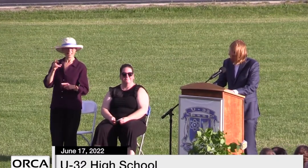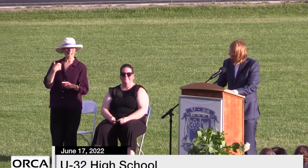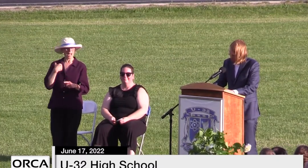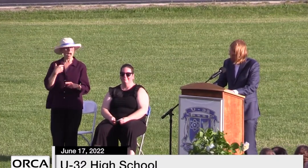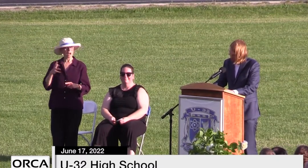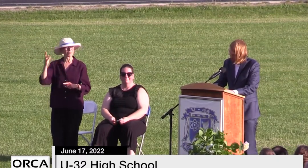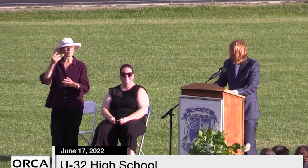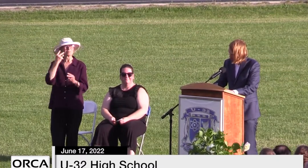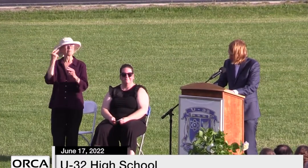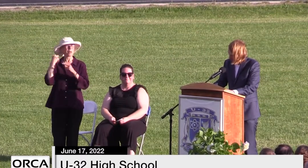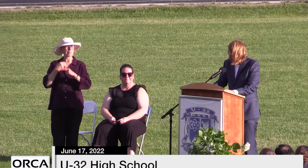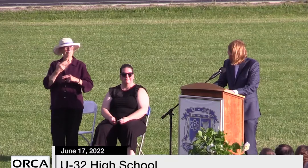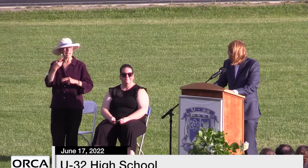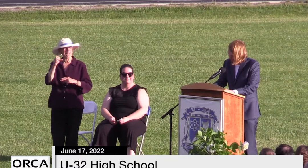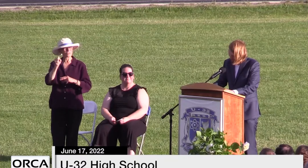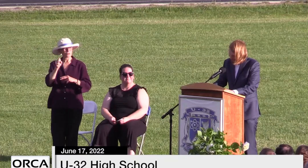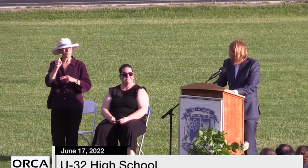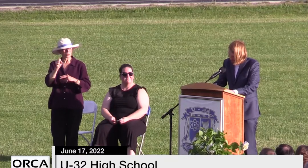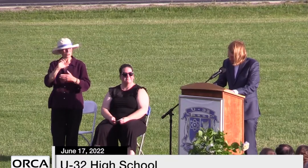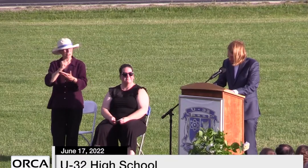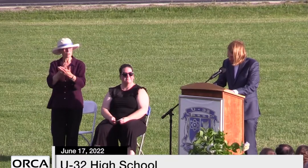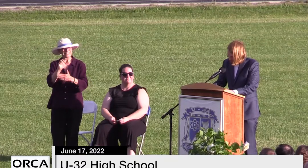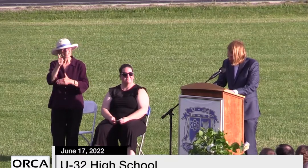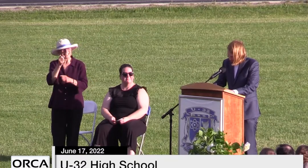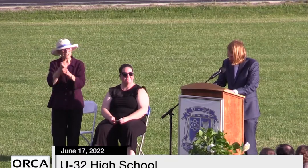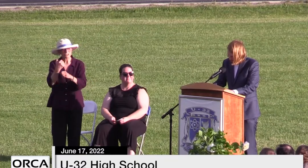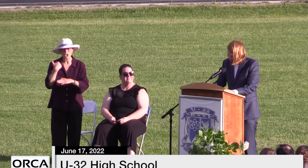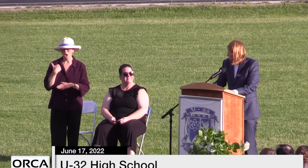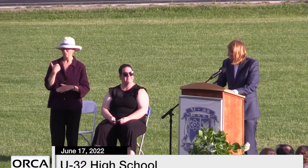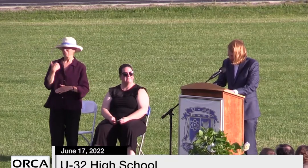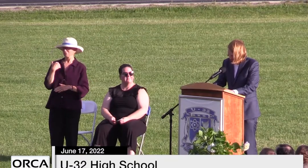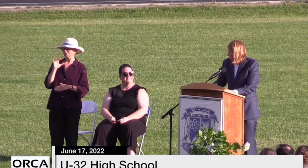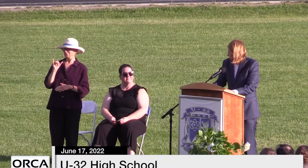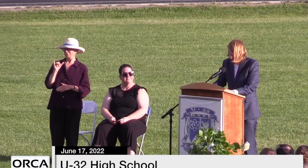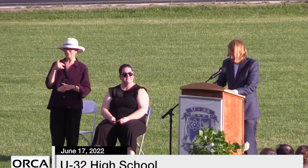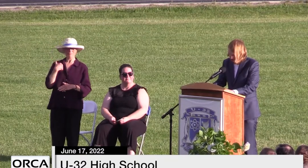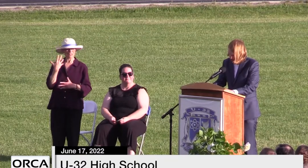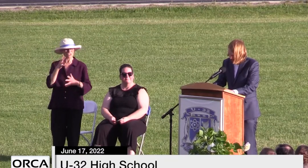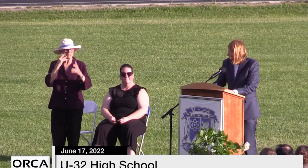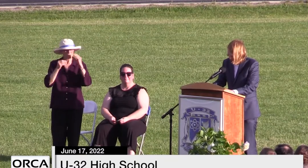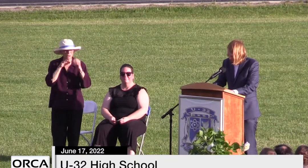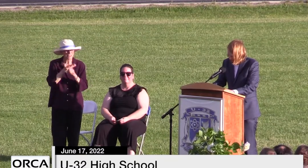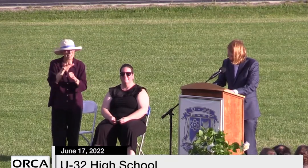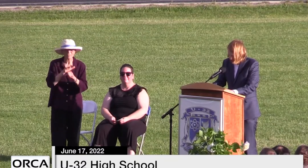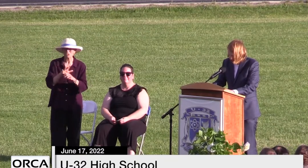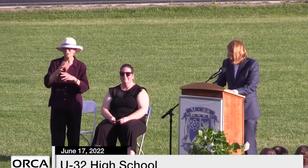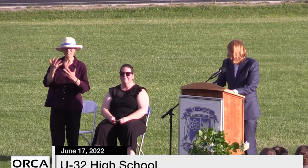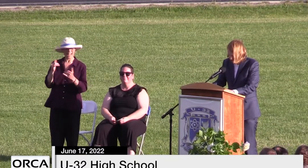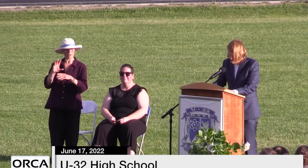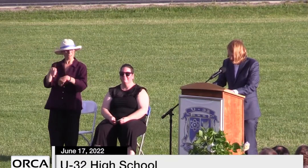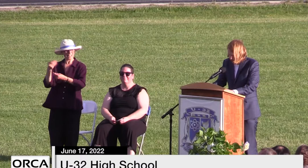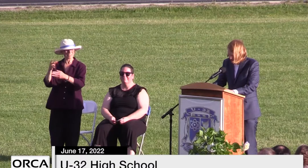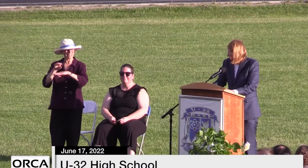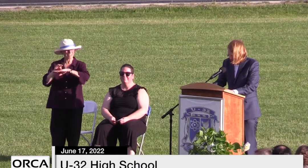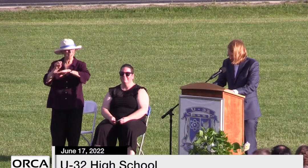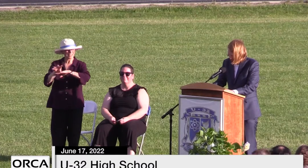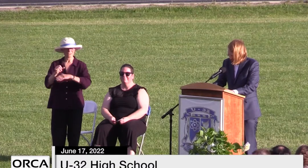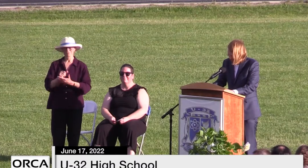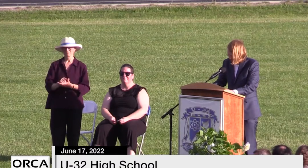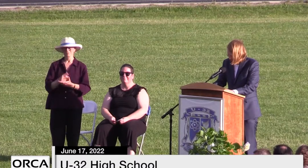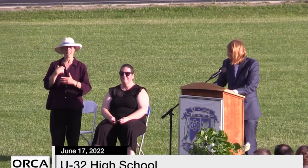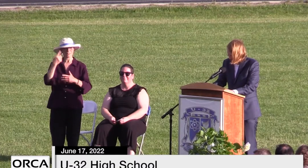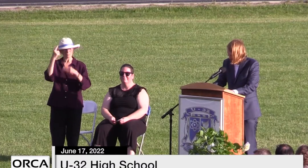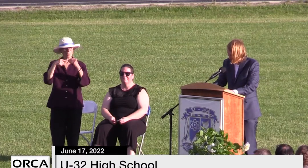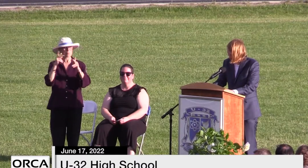school graduation only 10 years ago. Have I really gone through enough to even give them a bit of advice? When I think of people giving